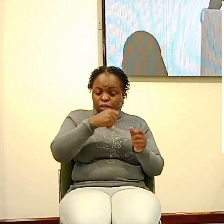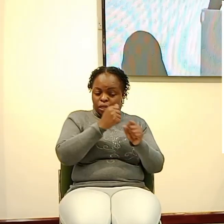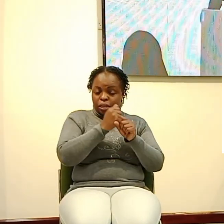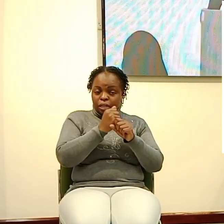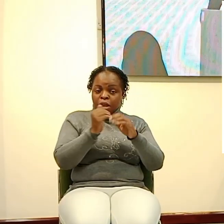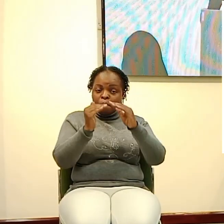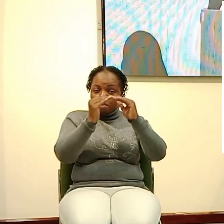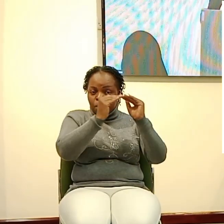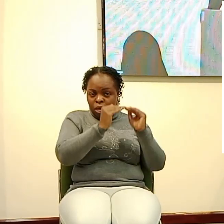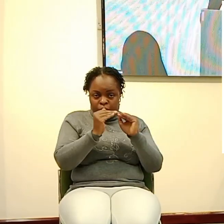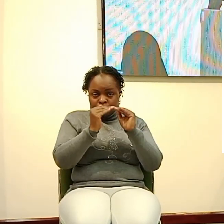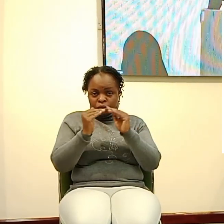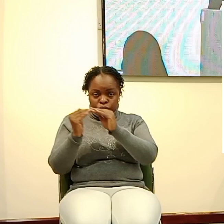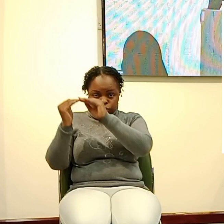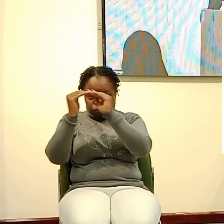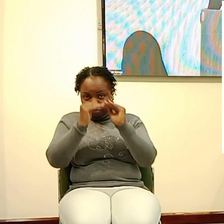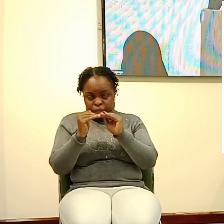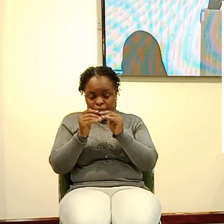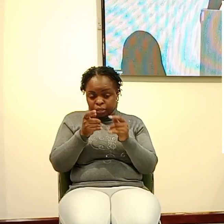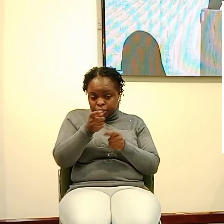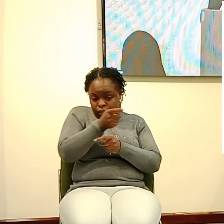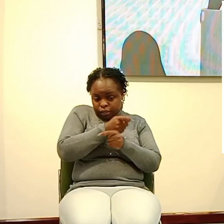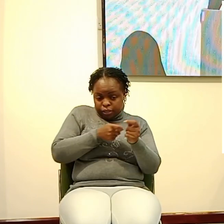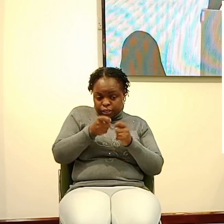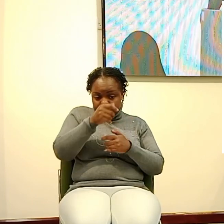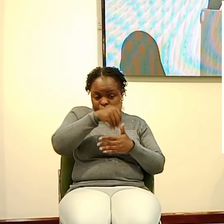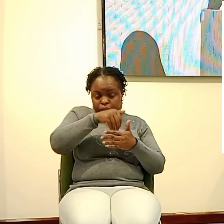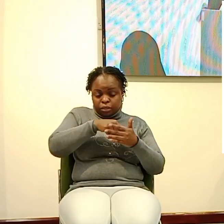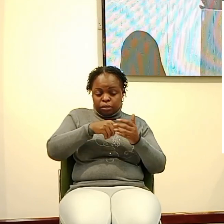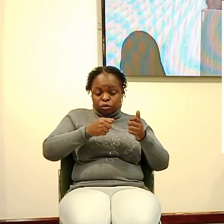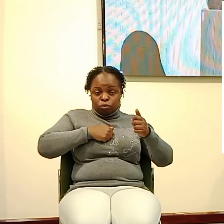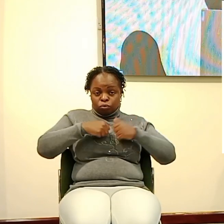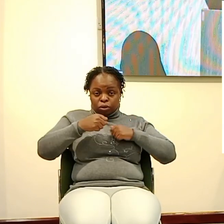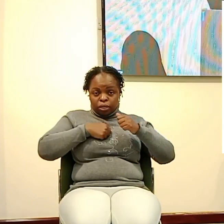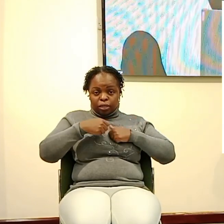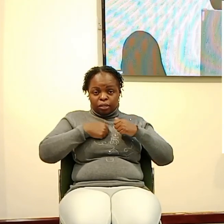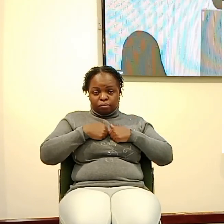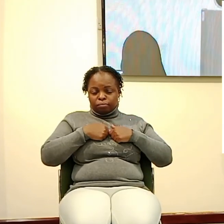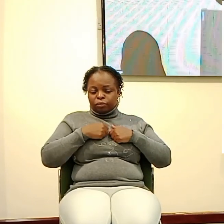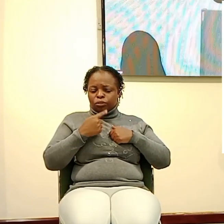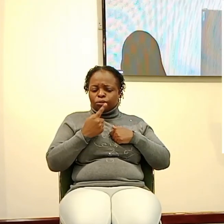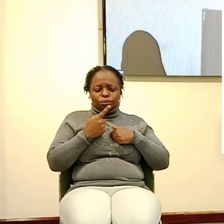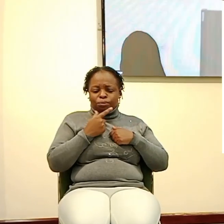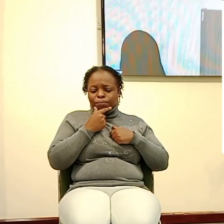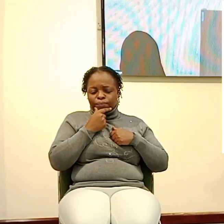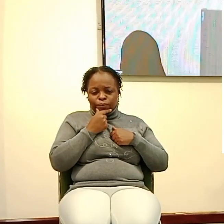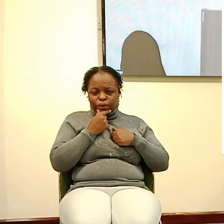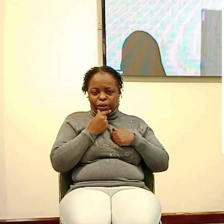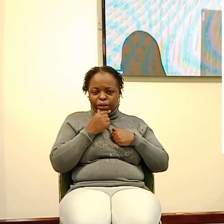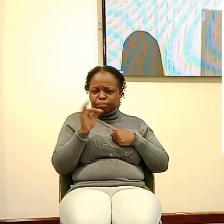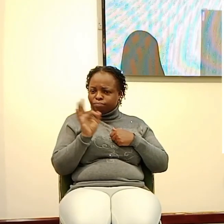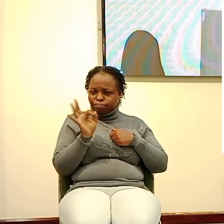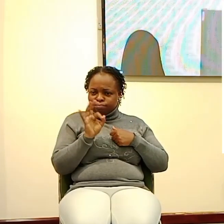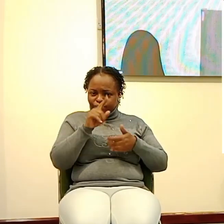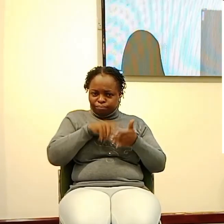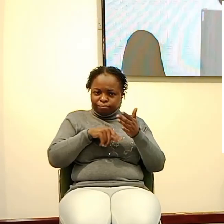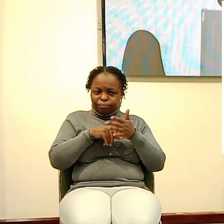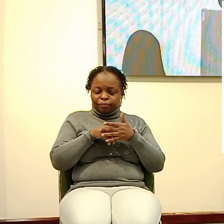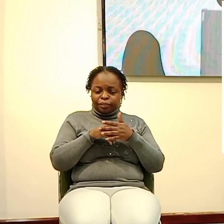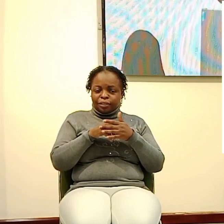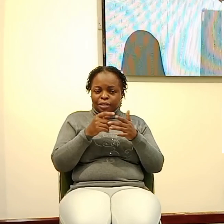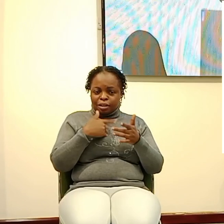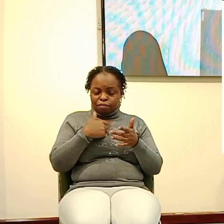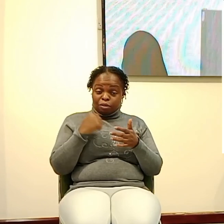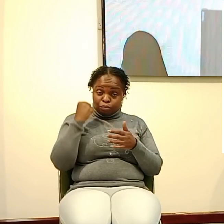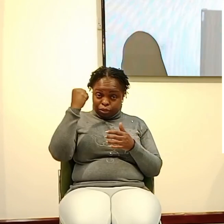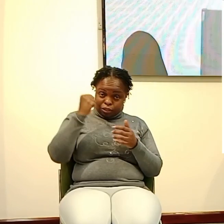peer-to-peer trip to Rwanda. What is the magic there? How come you guys are getting there? First of all, of course, there's the political will. However, they